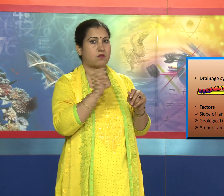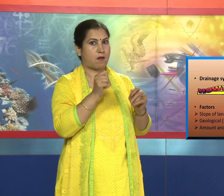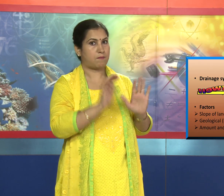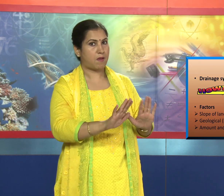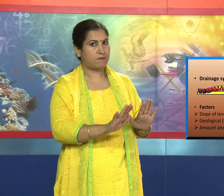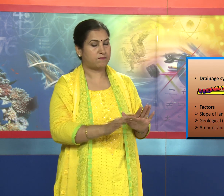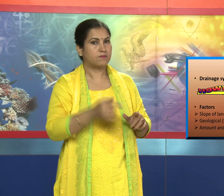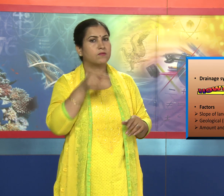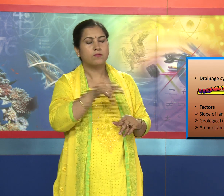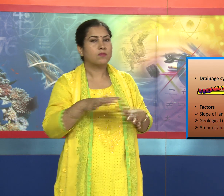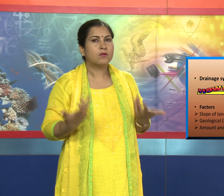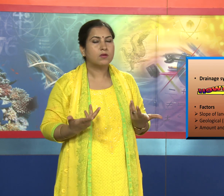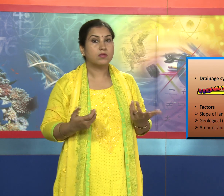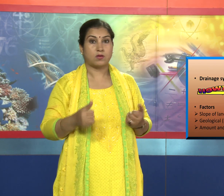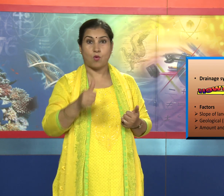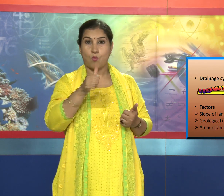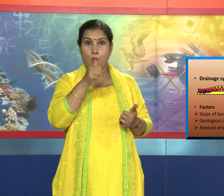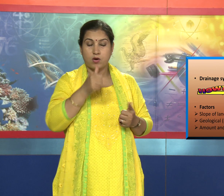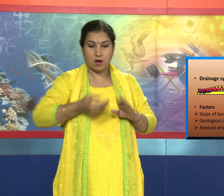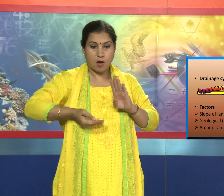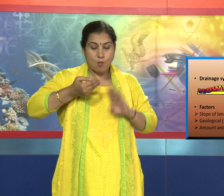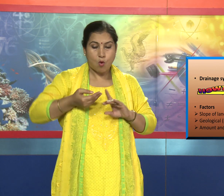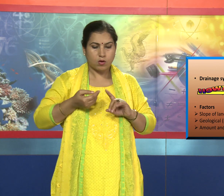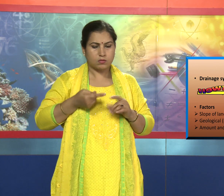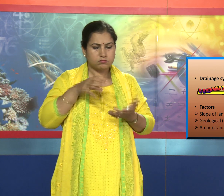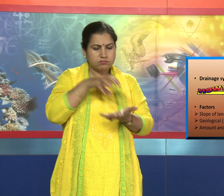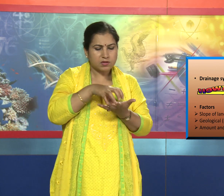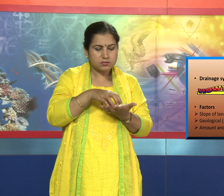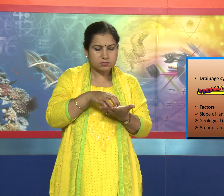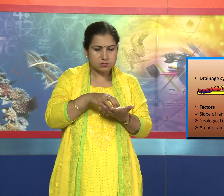These are excess water removal from a particular area,